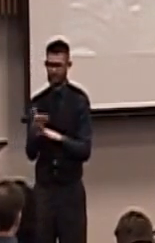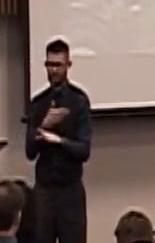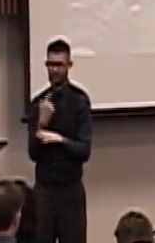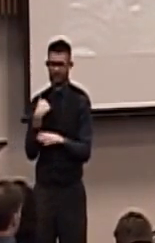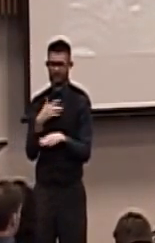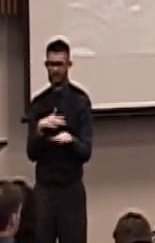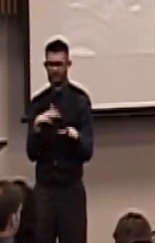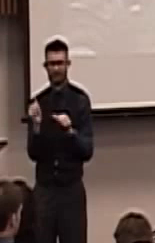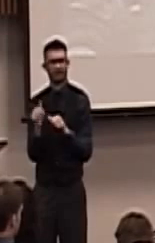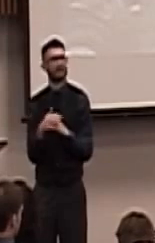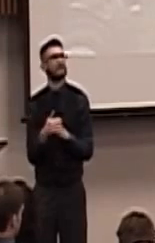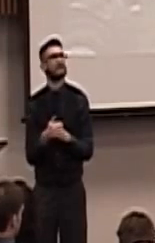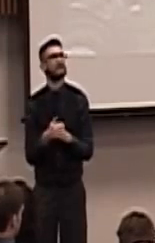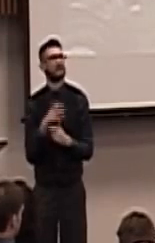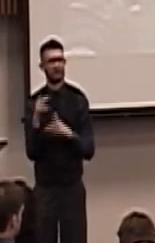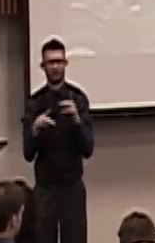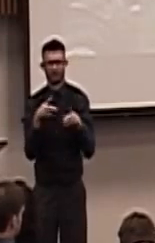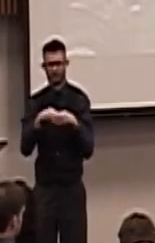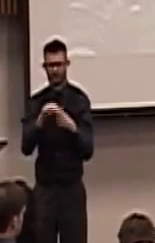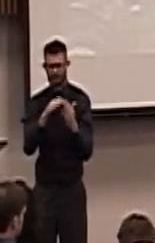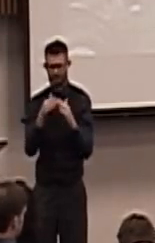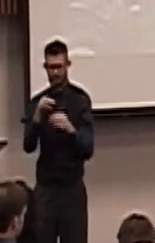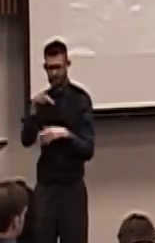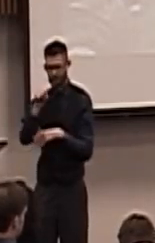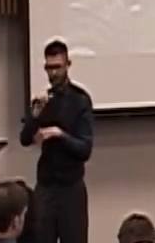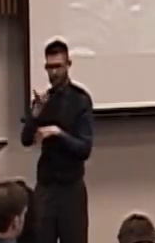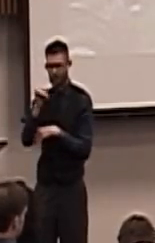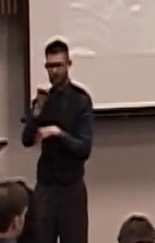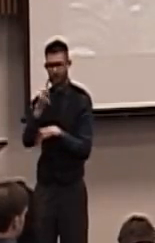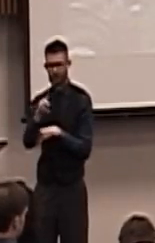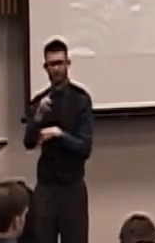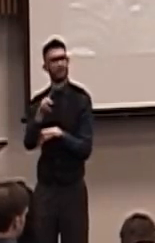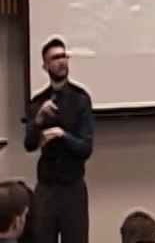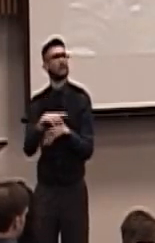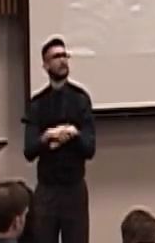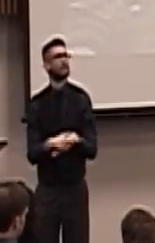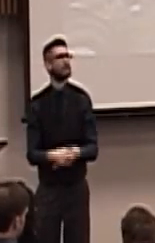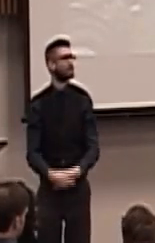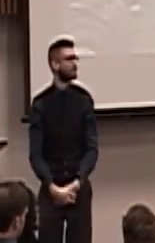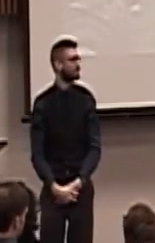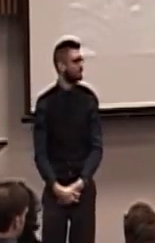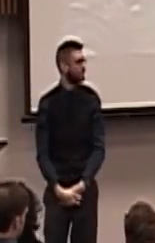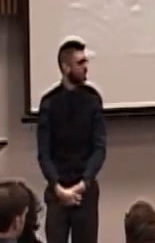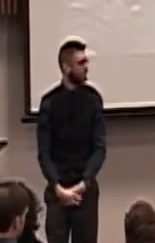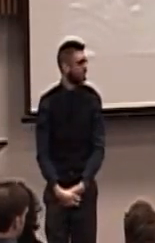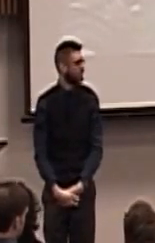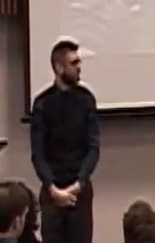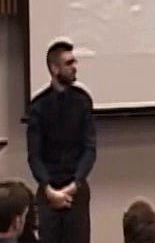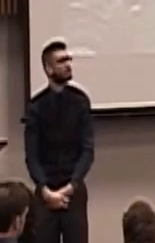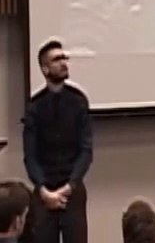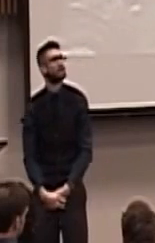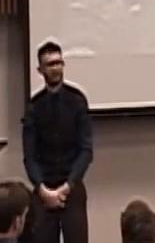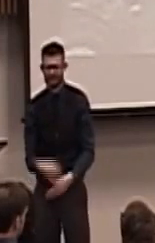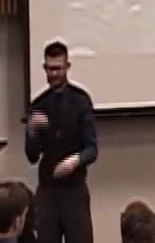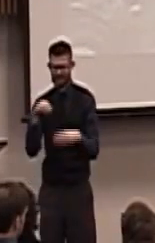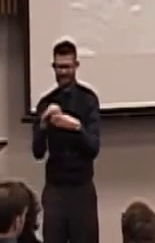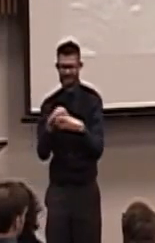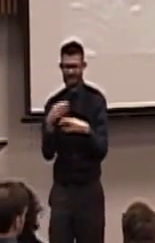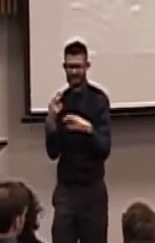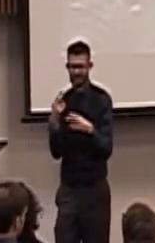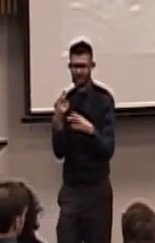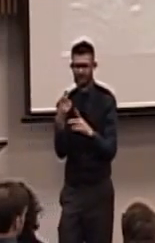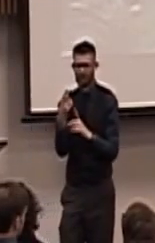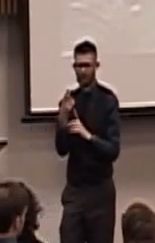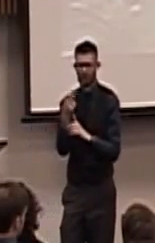the people in the village of Pajok saw around, it was on the inside of the hotel where we were.